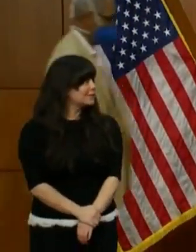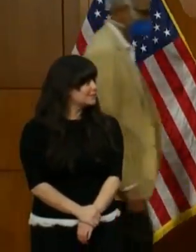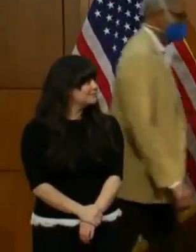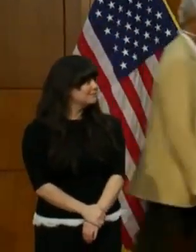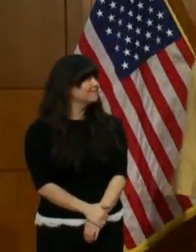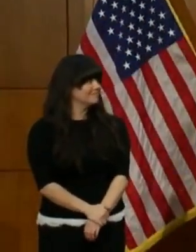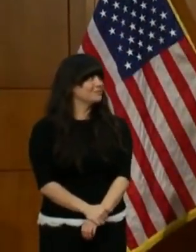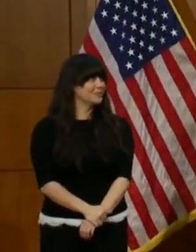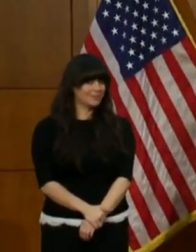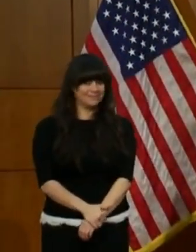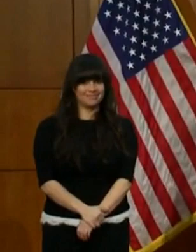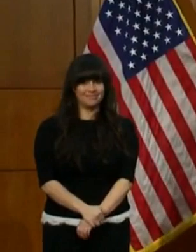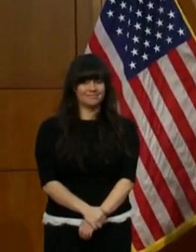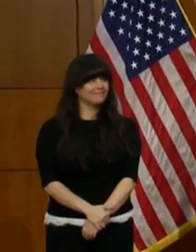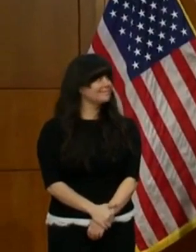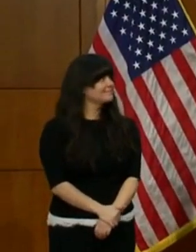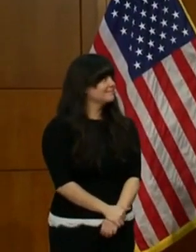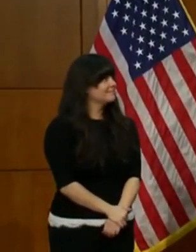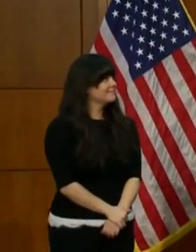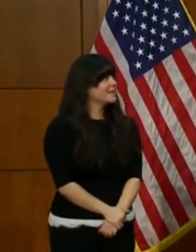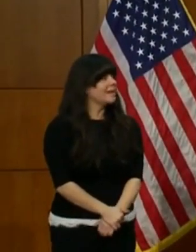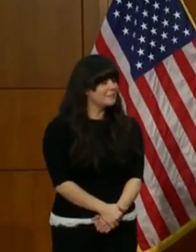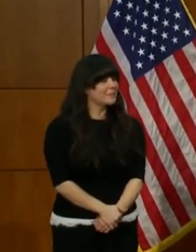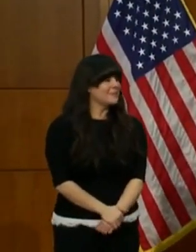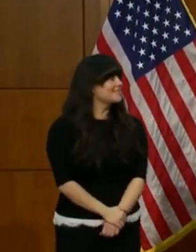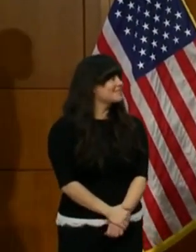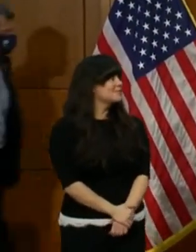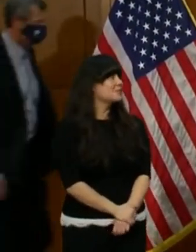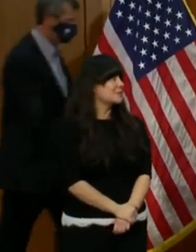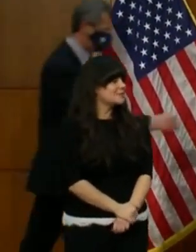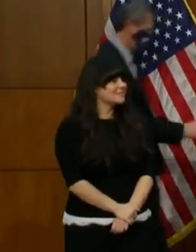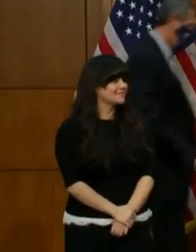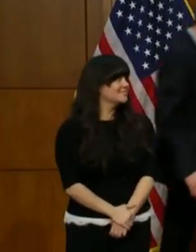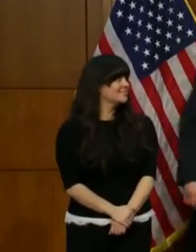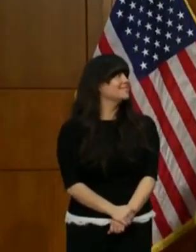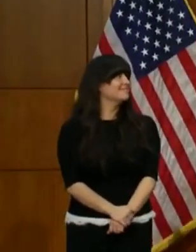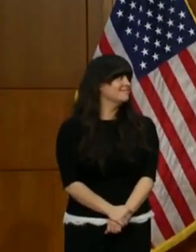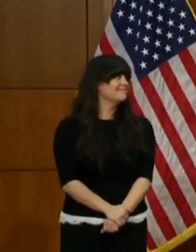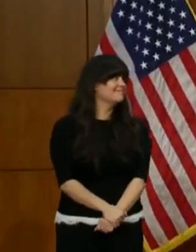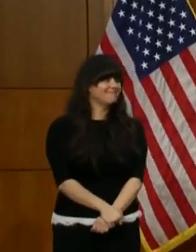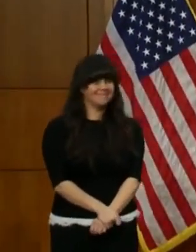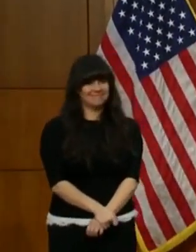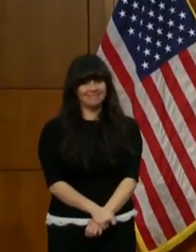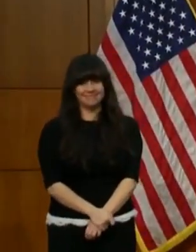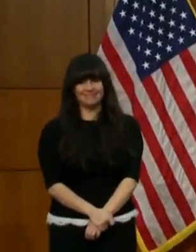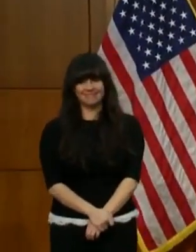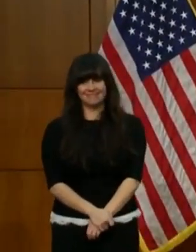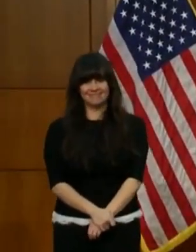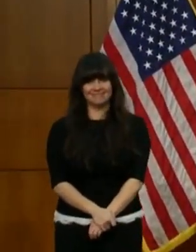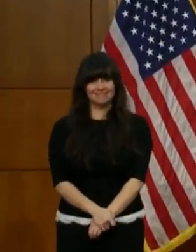today? Good, how are you? Good, thanks. Did you eat your Wheaties? Cheerios. Cheerios.